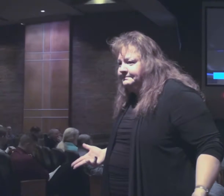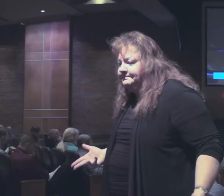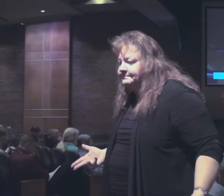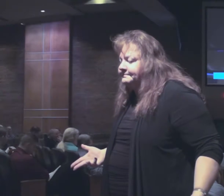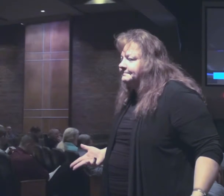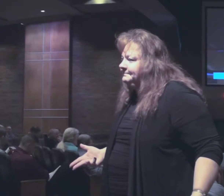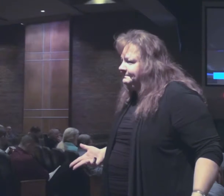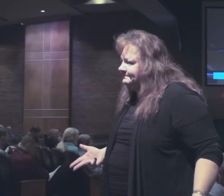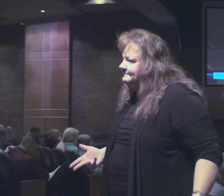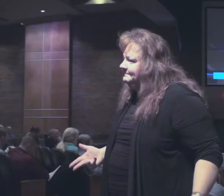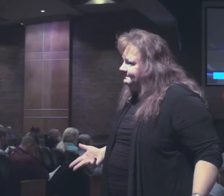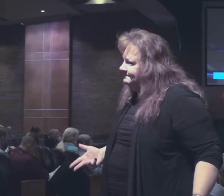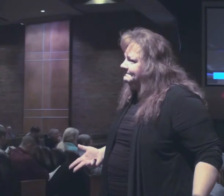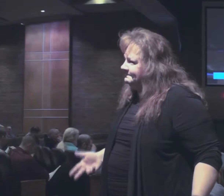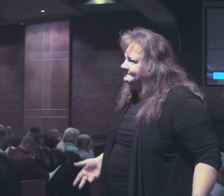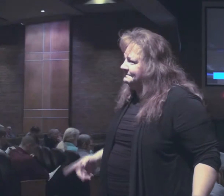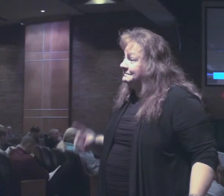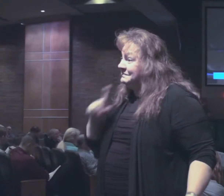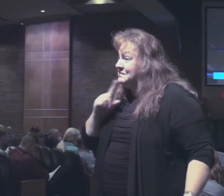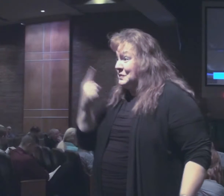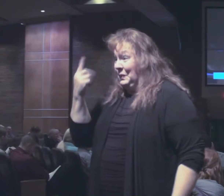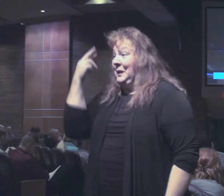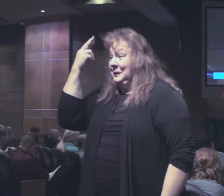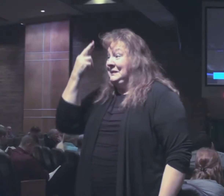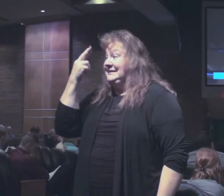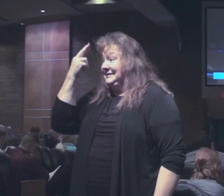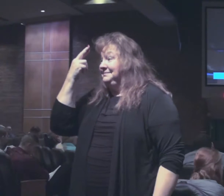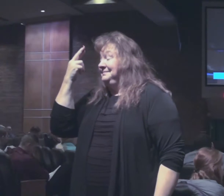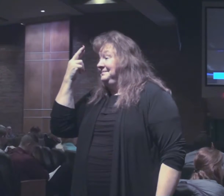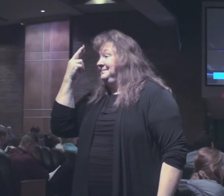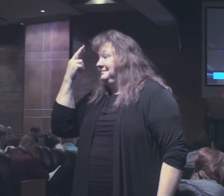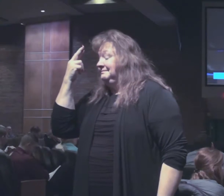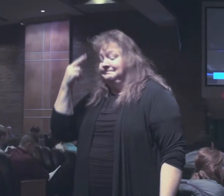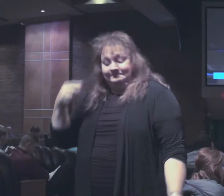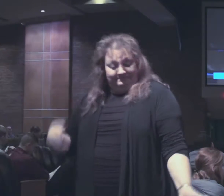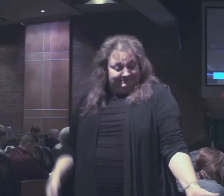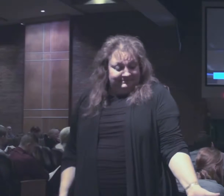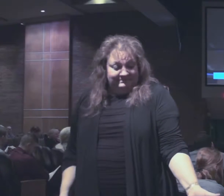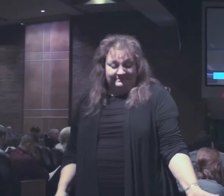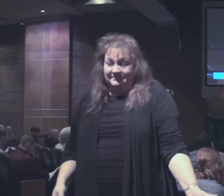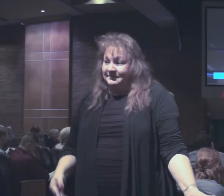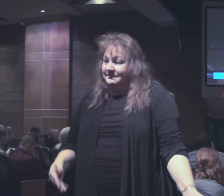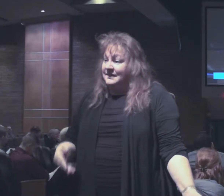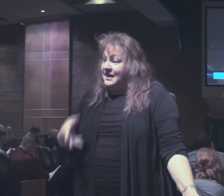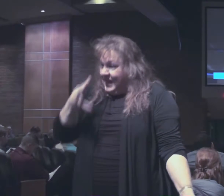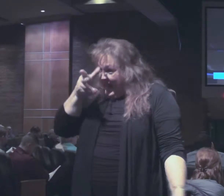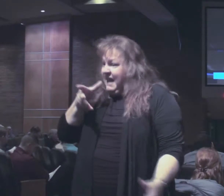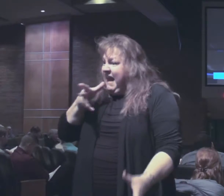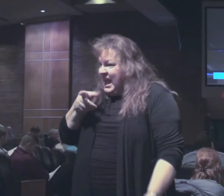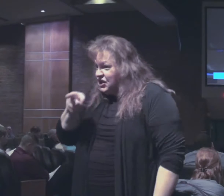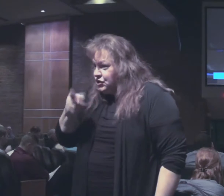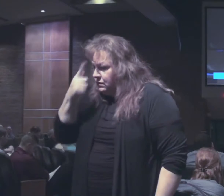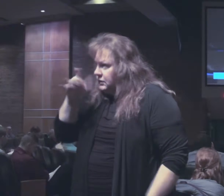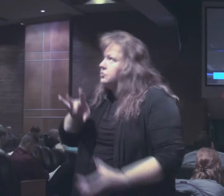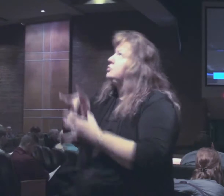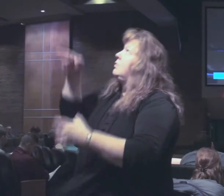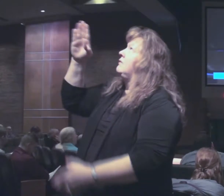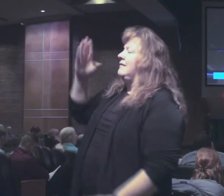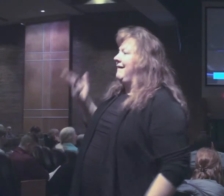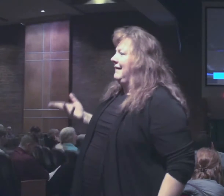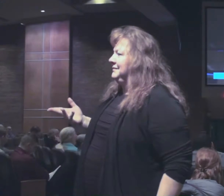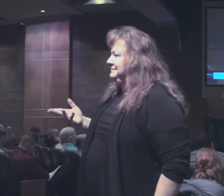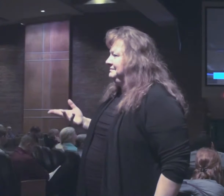There is an underlying basic reason. The devil hates you because you're a child of God.